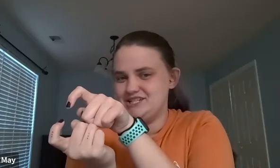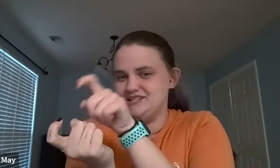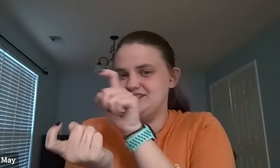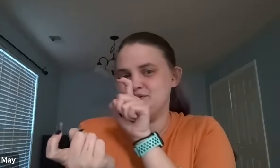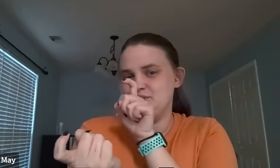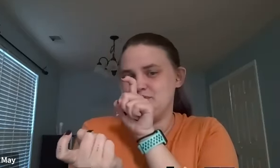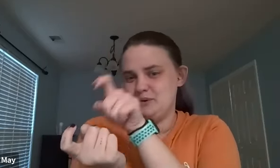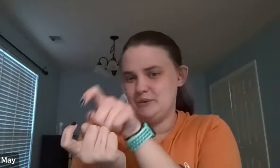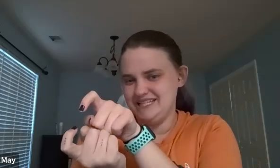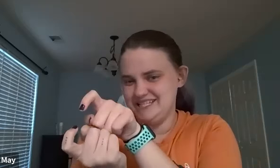witch, witch.